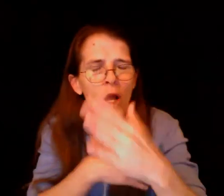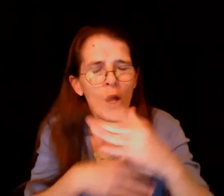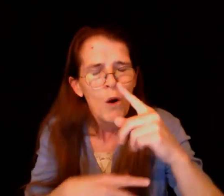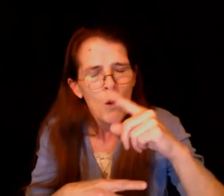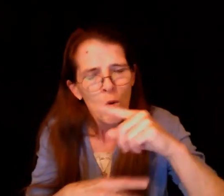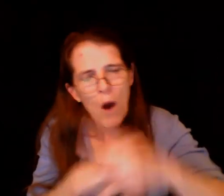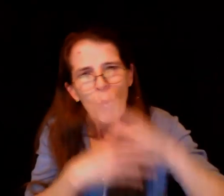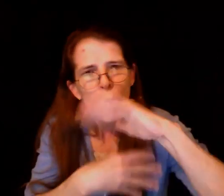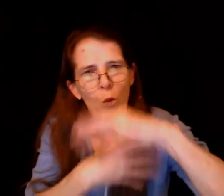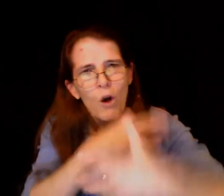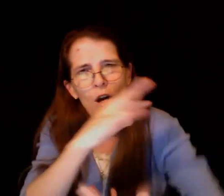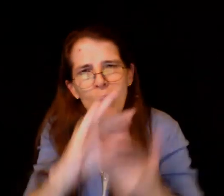Look what you did to Grandma's wall.